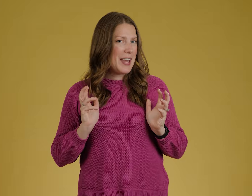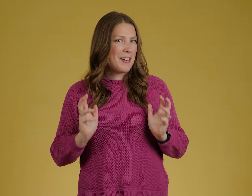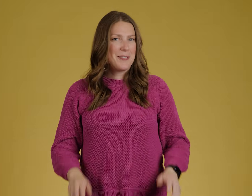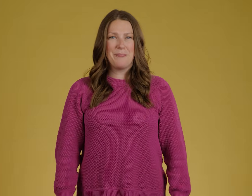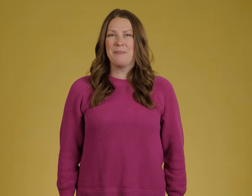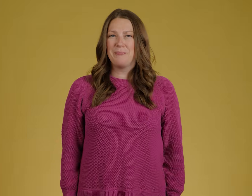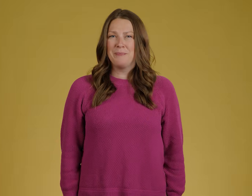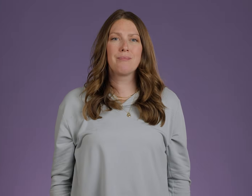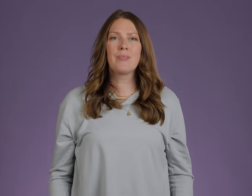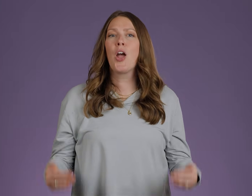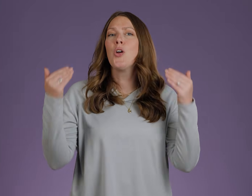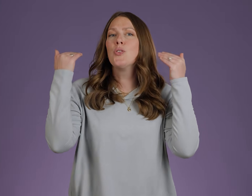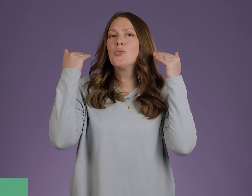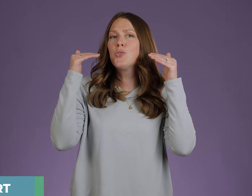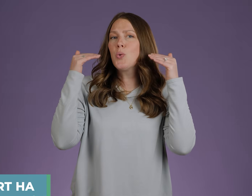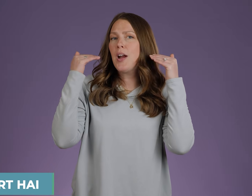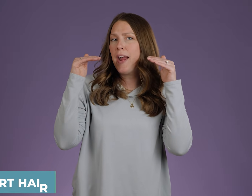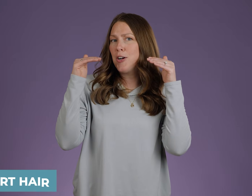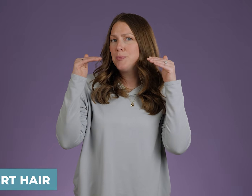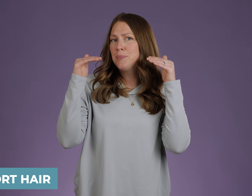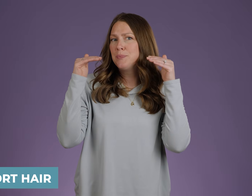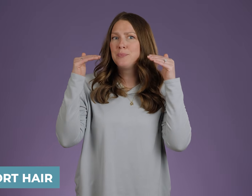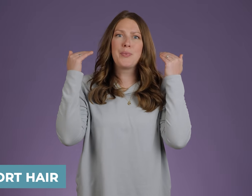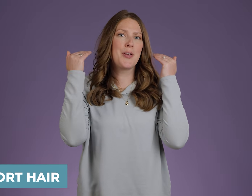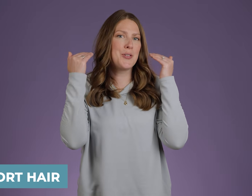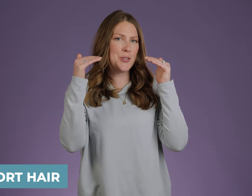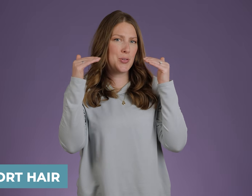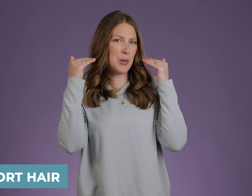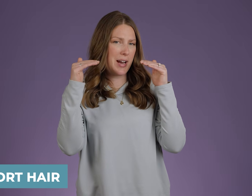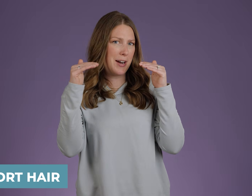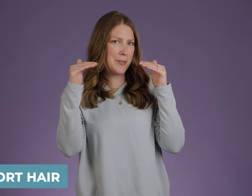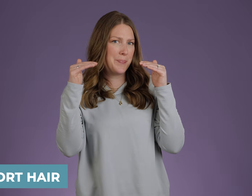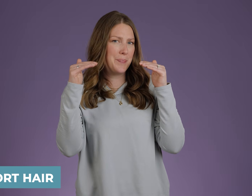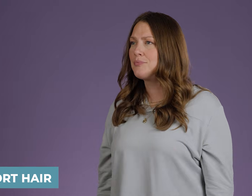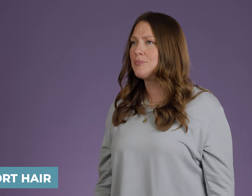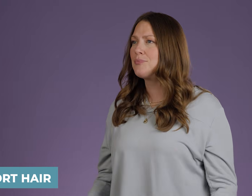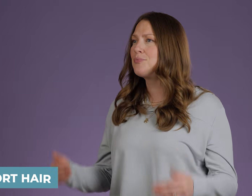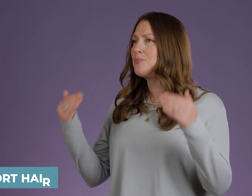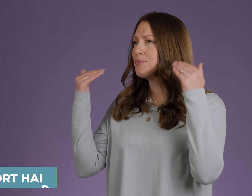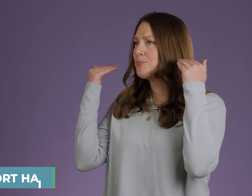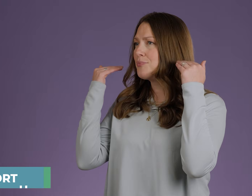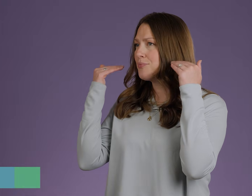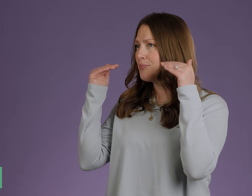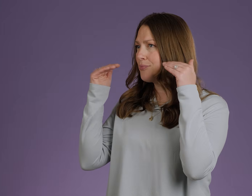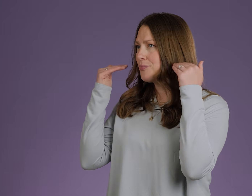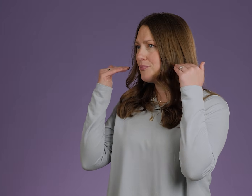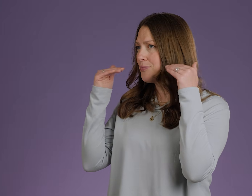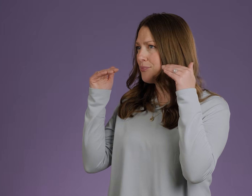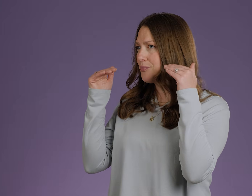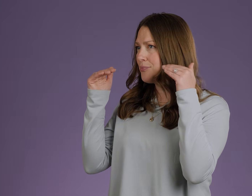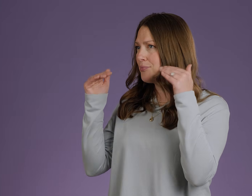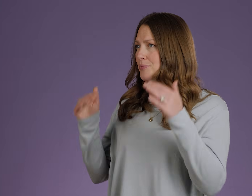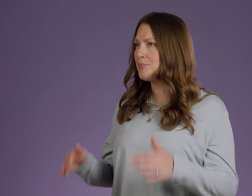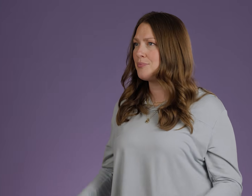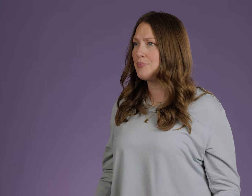hair. Short hair, short hair. You're showing the length of where the hair